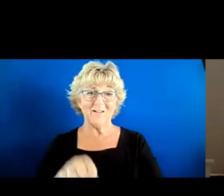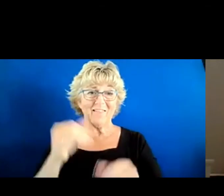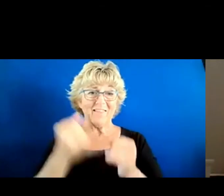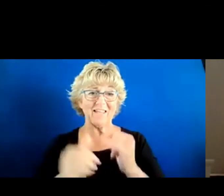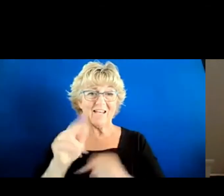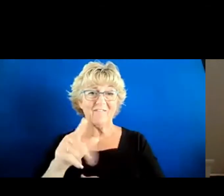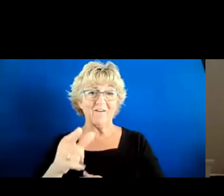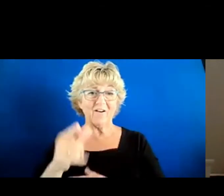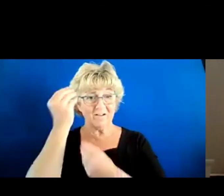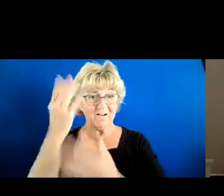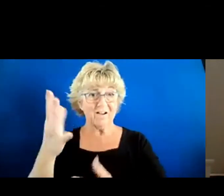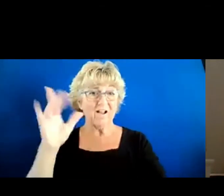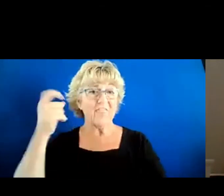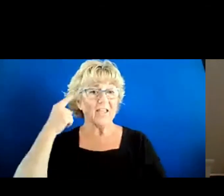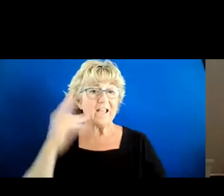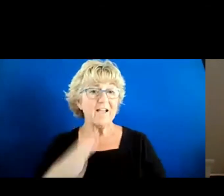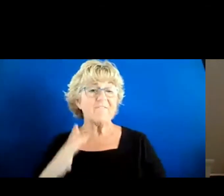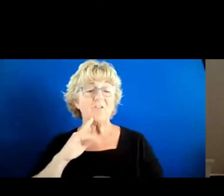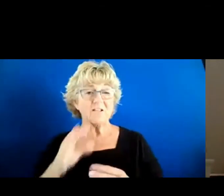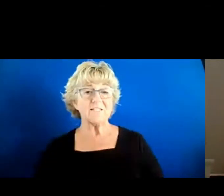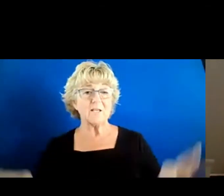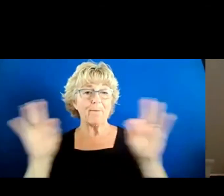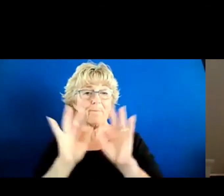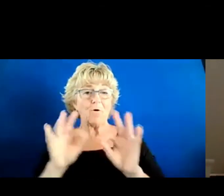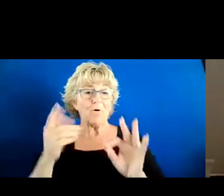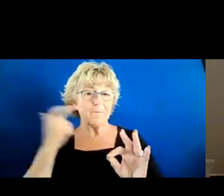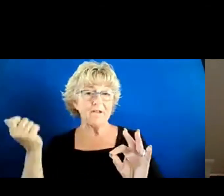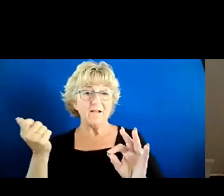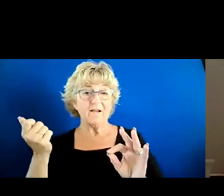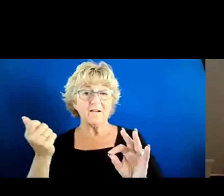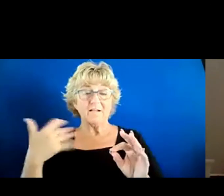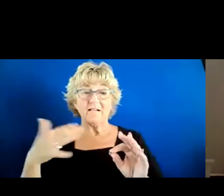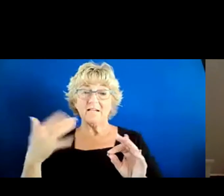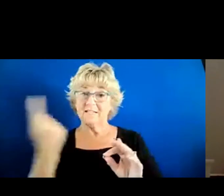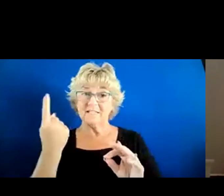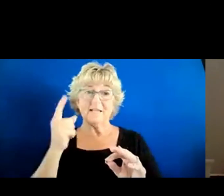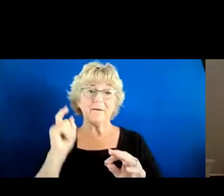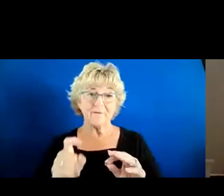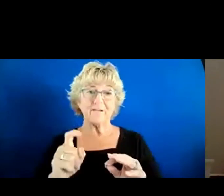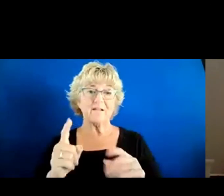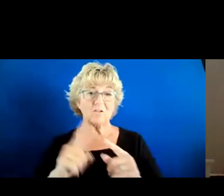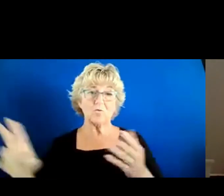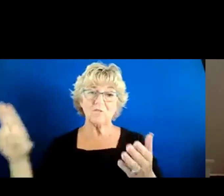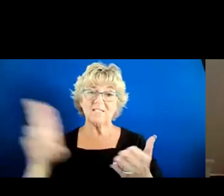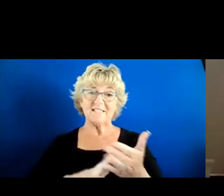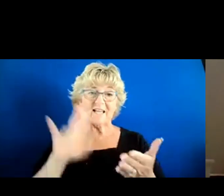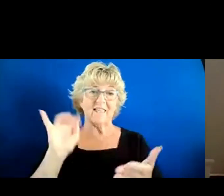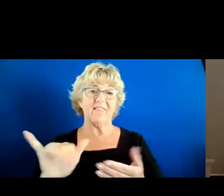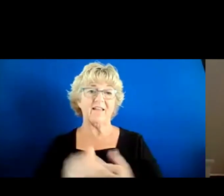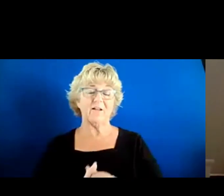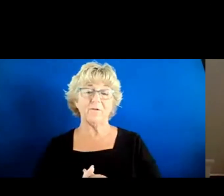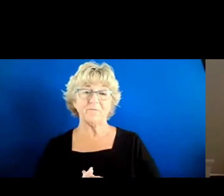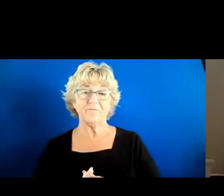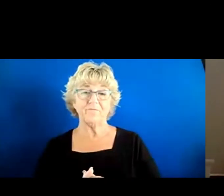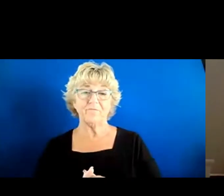much you believe it's important, because it's something he really needs to sign.